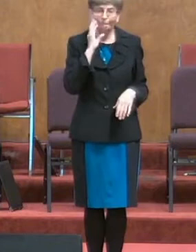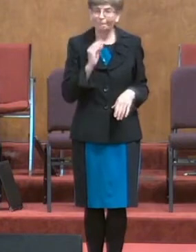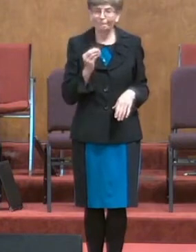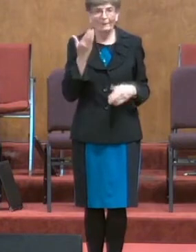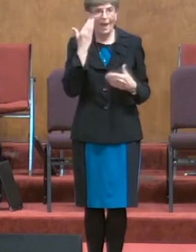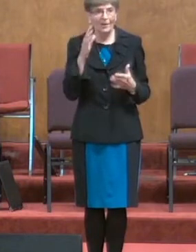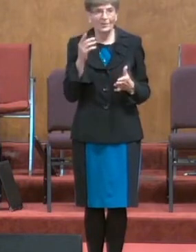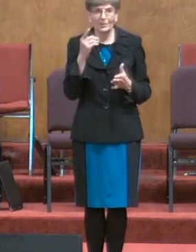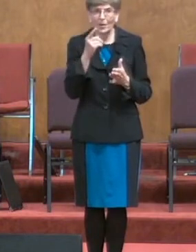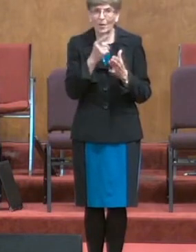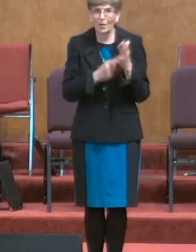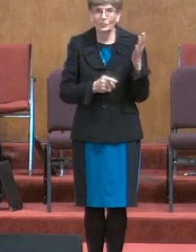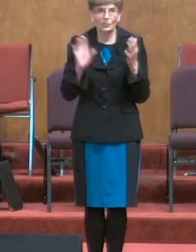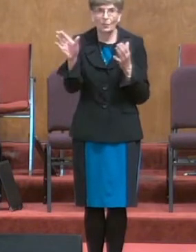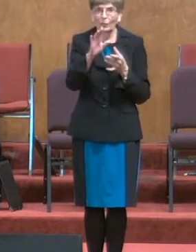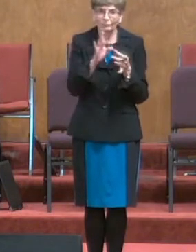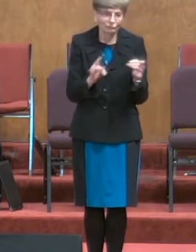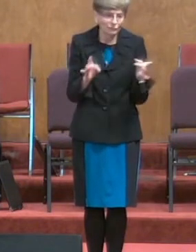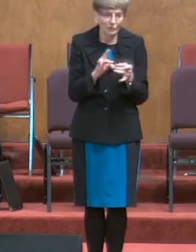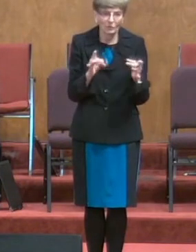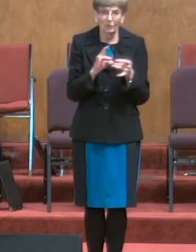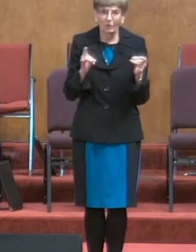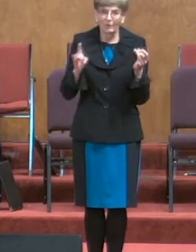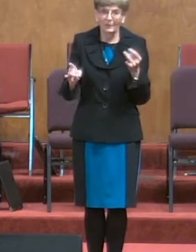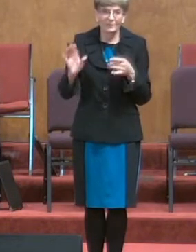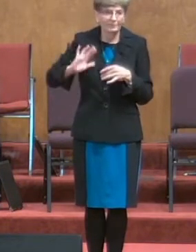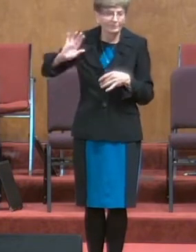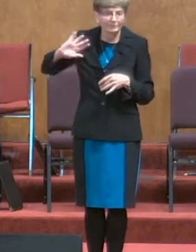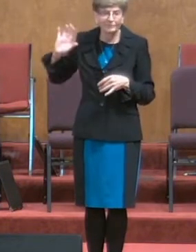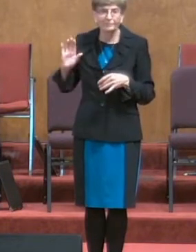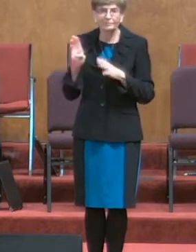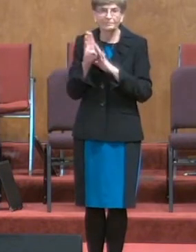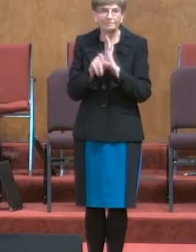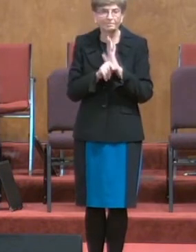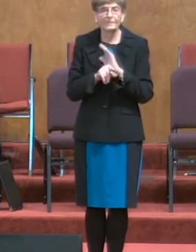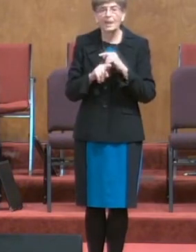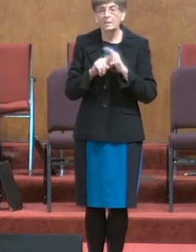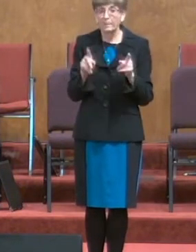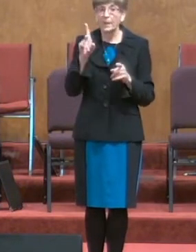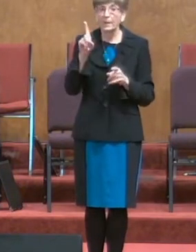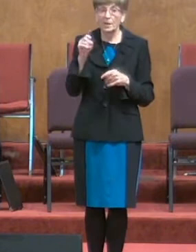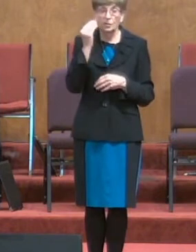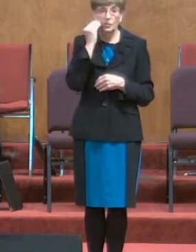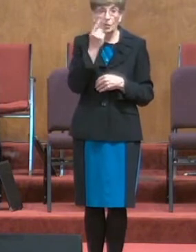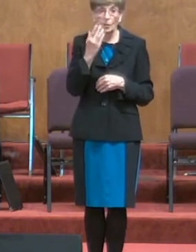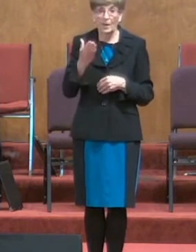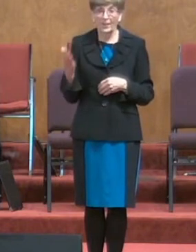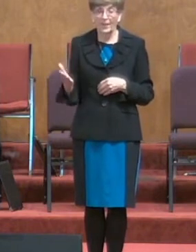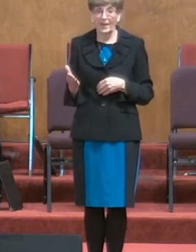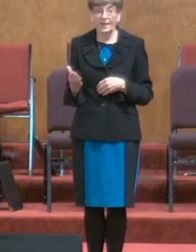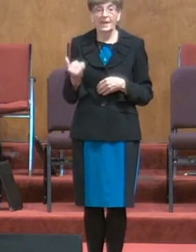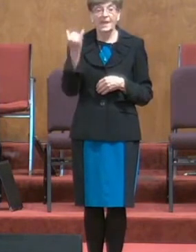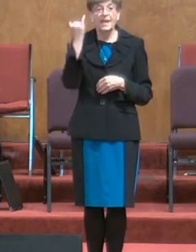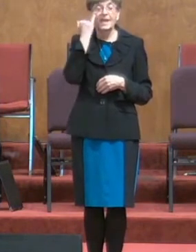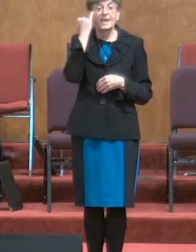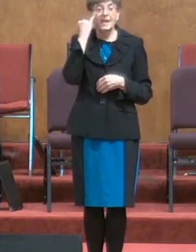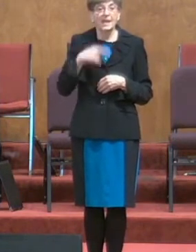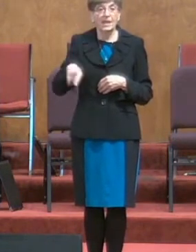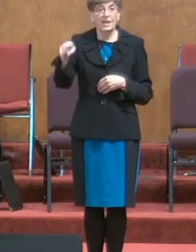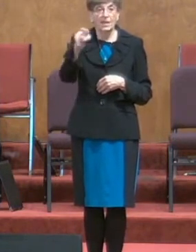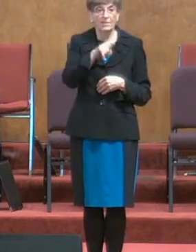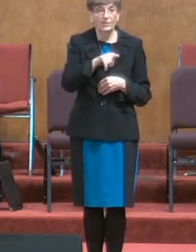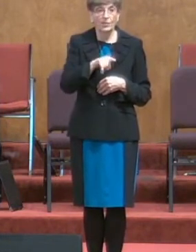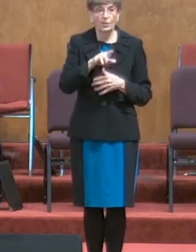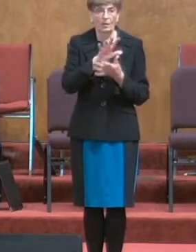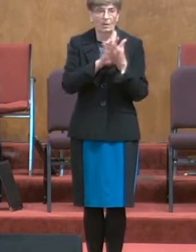know all of your stories. But I do know this. If you ever find yourself asking